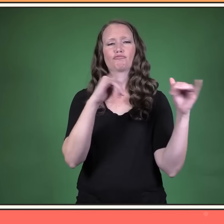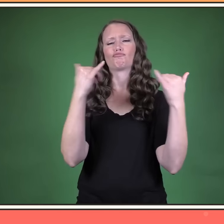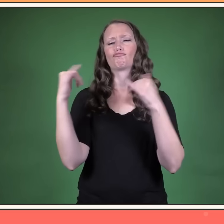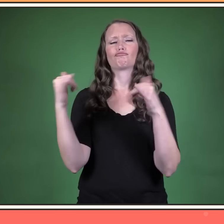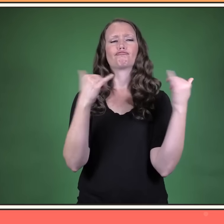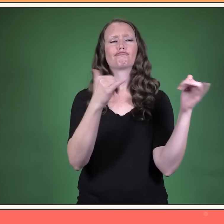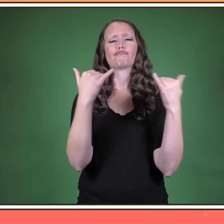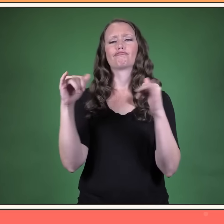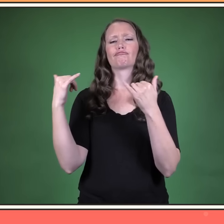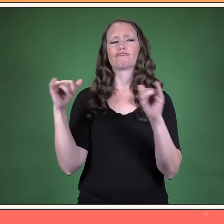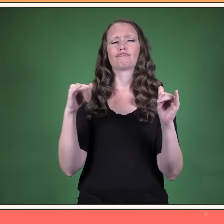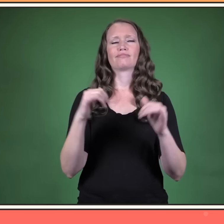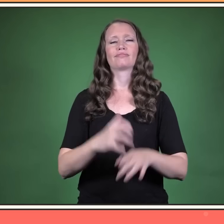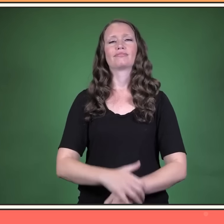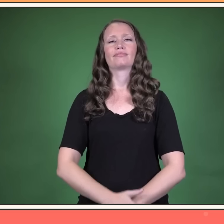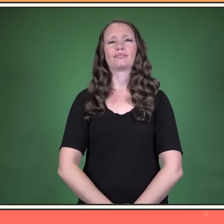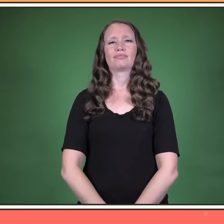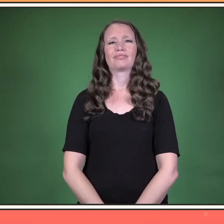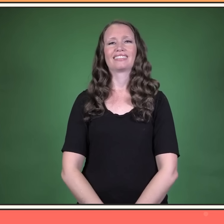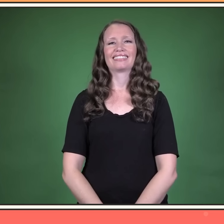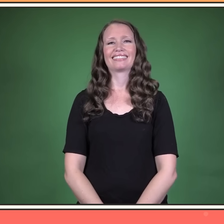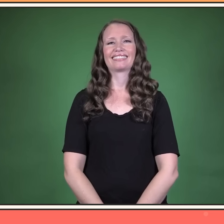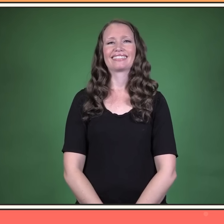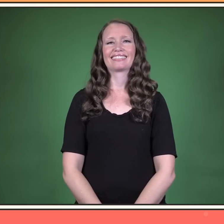What kids do all summer long.